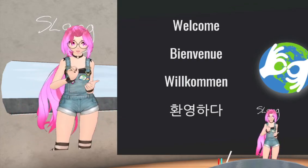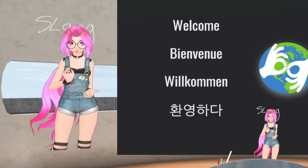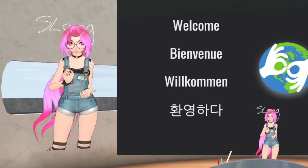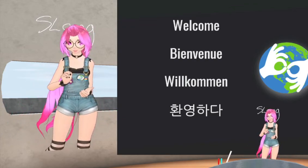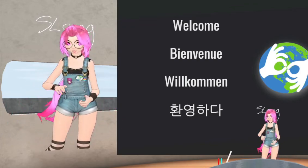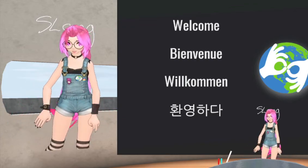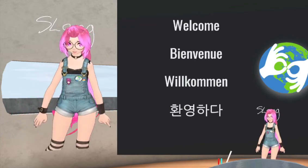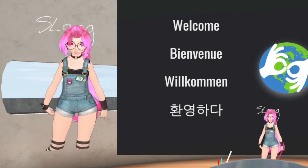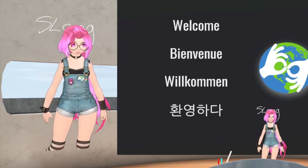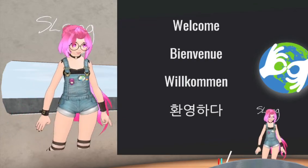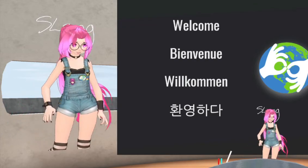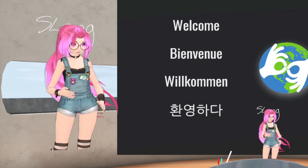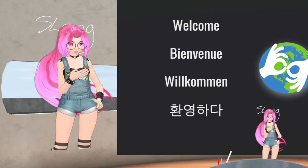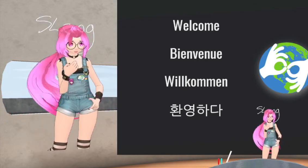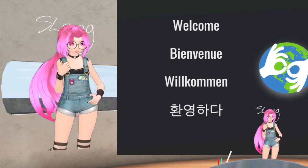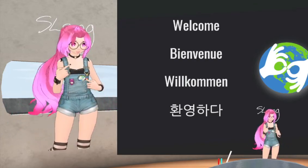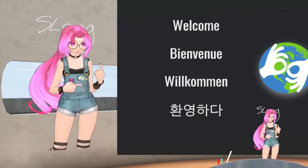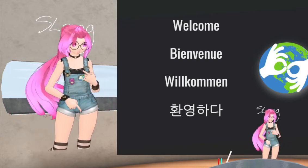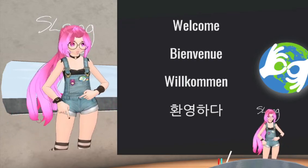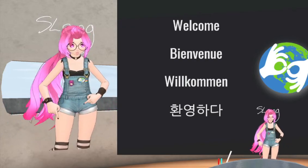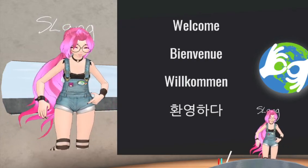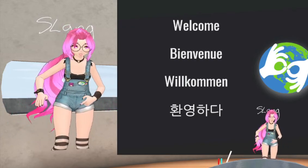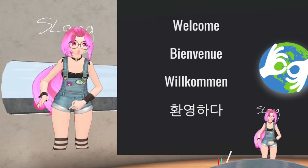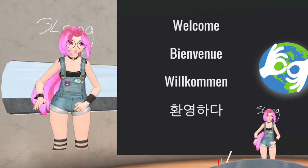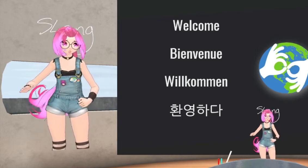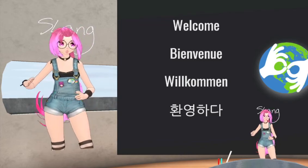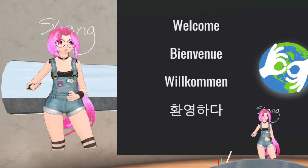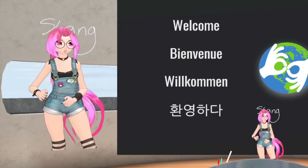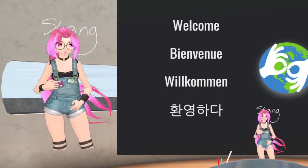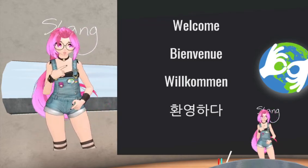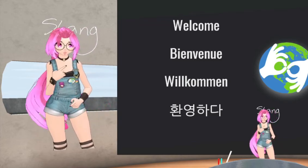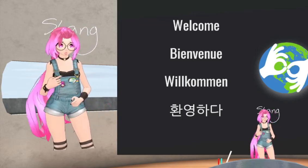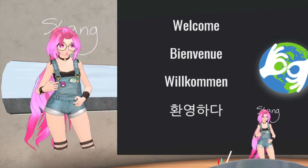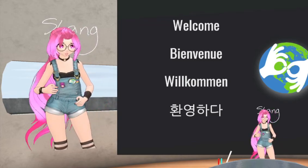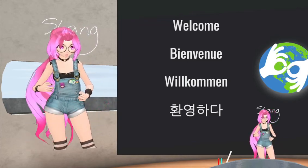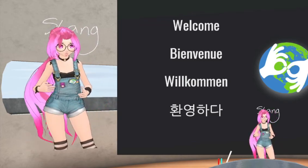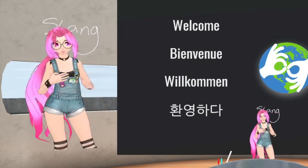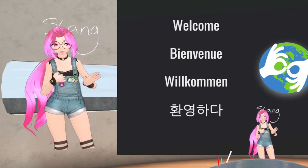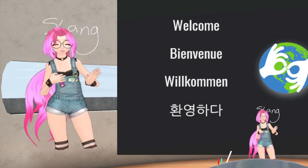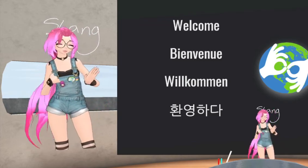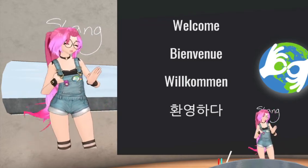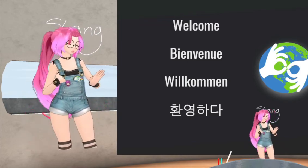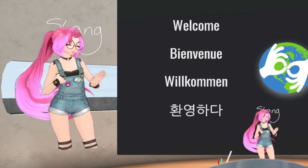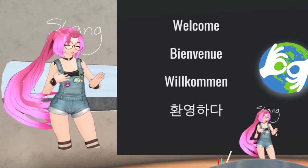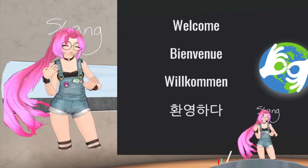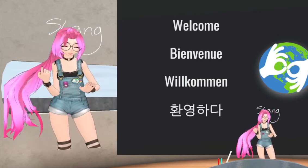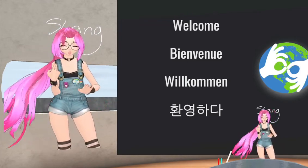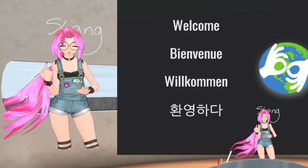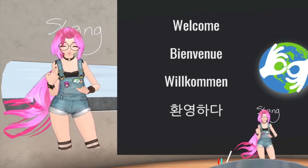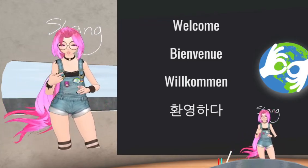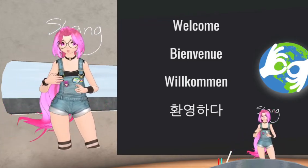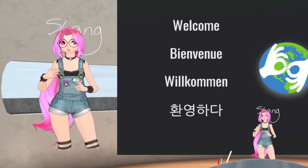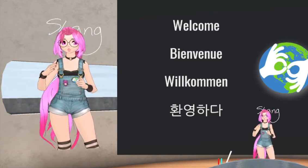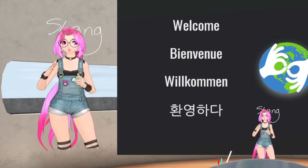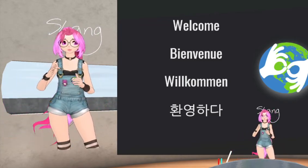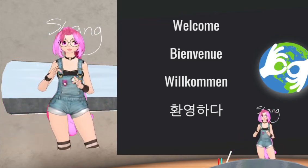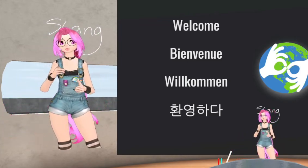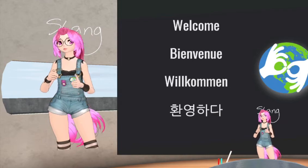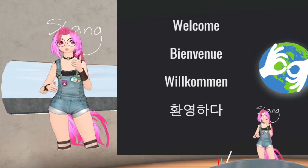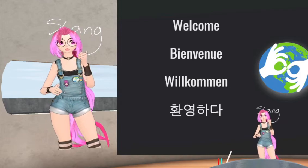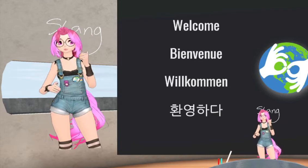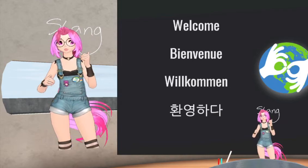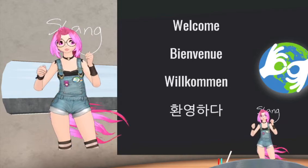It's numbers. 2, 5, 8. These are the numbers I'm saying here. Who wants to give a